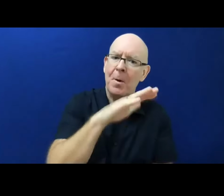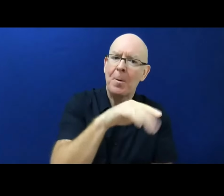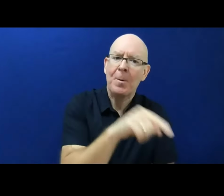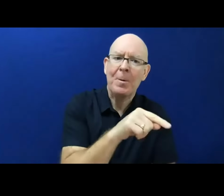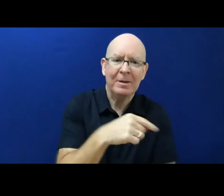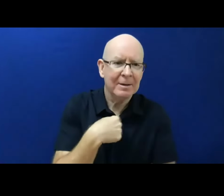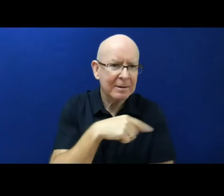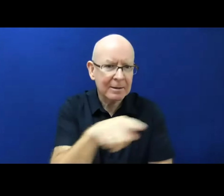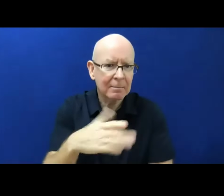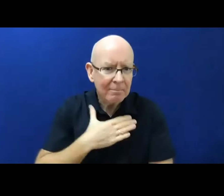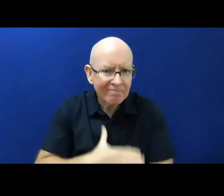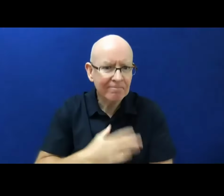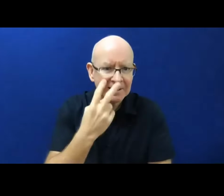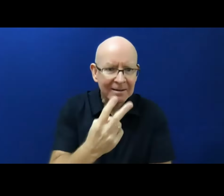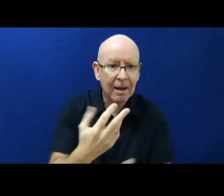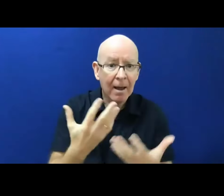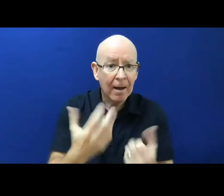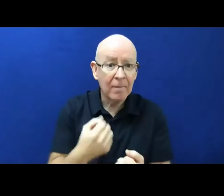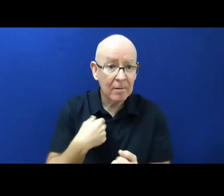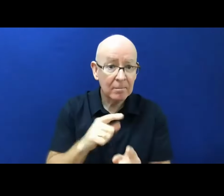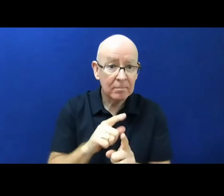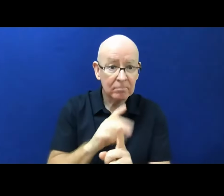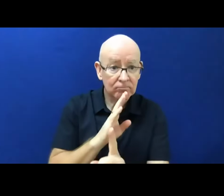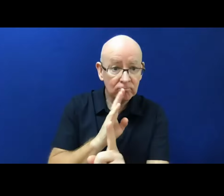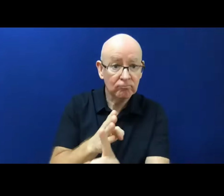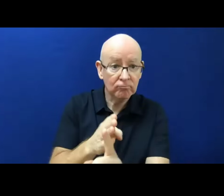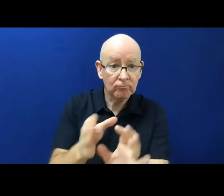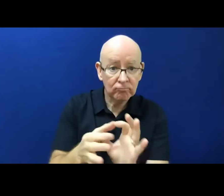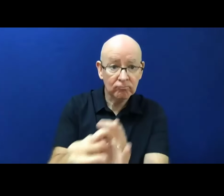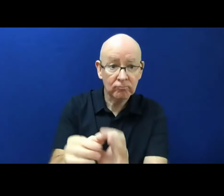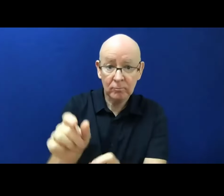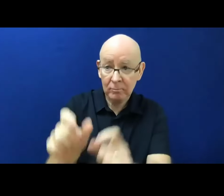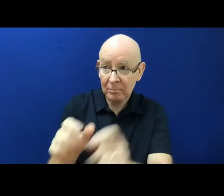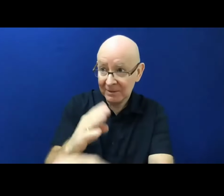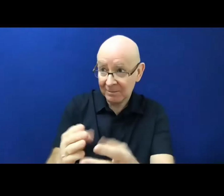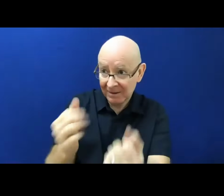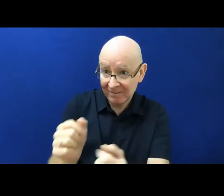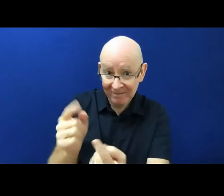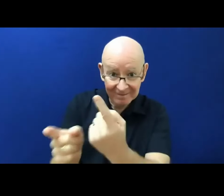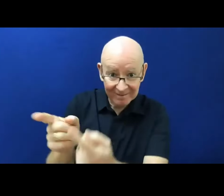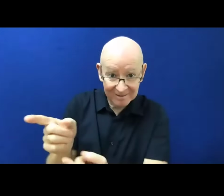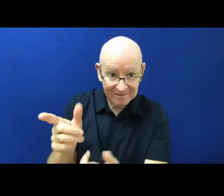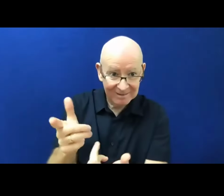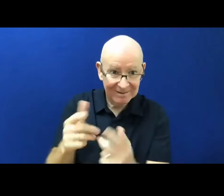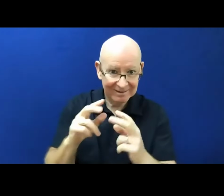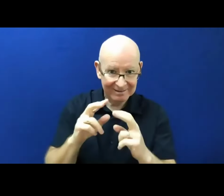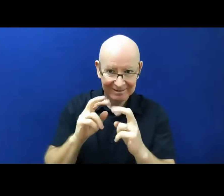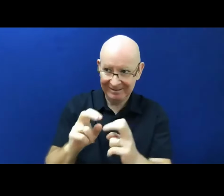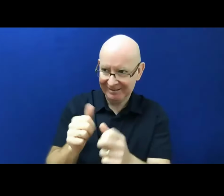easier and it's faster to go without the community and to go without all the complexity of